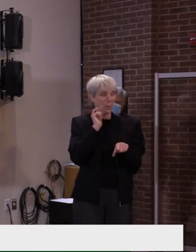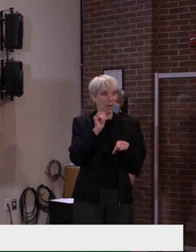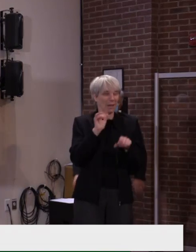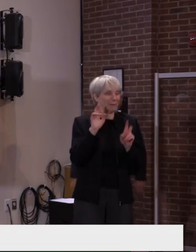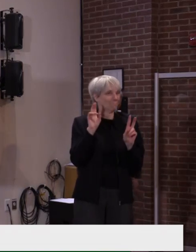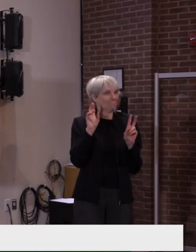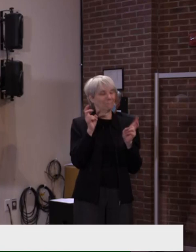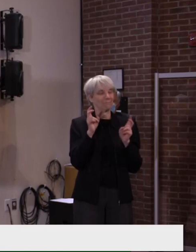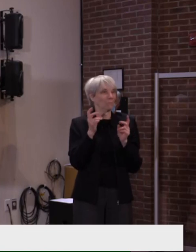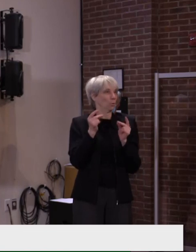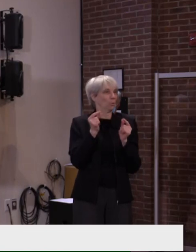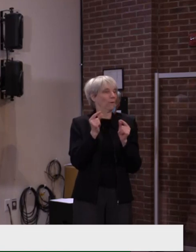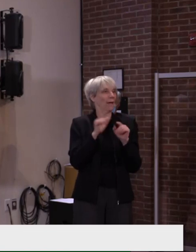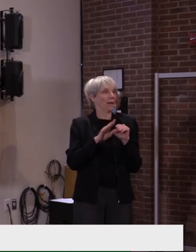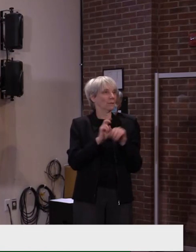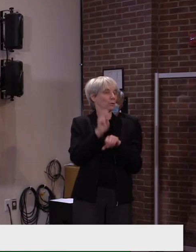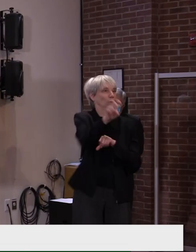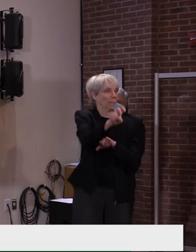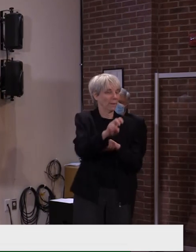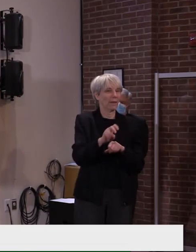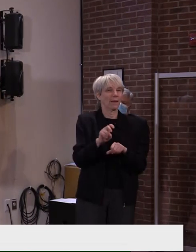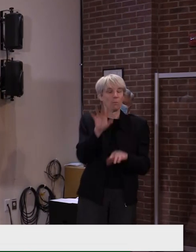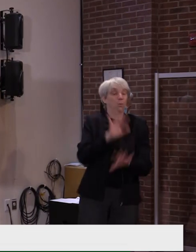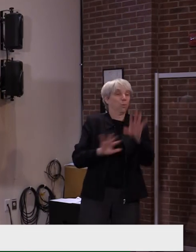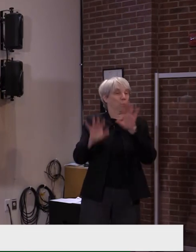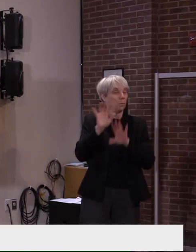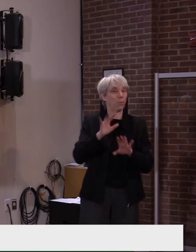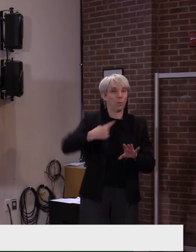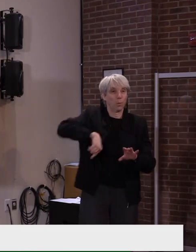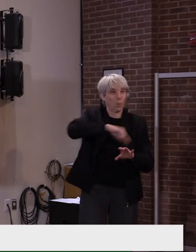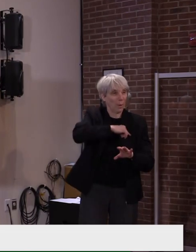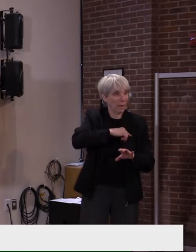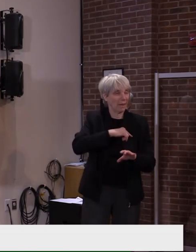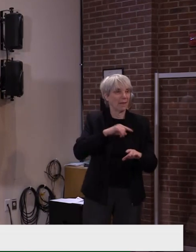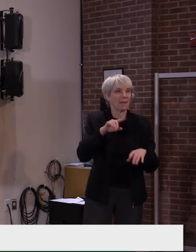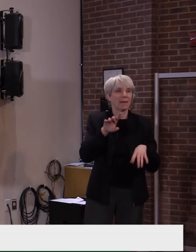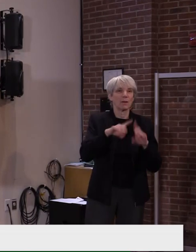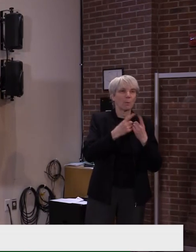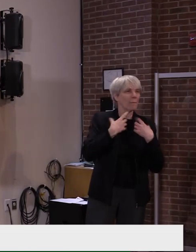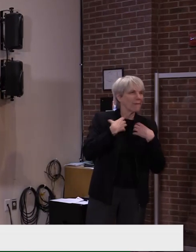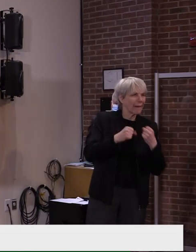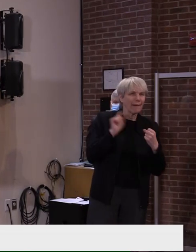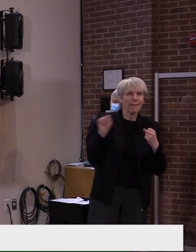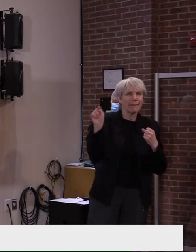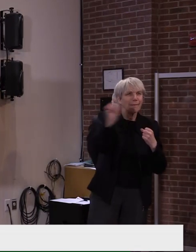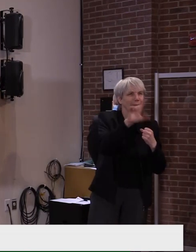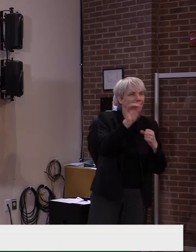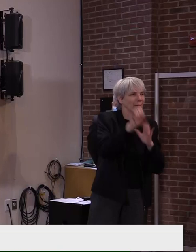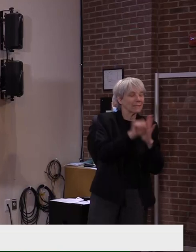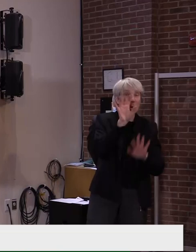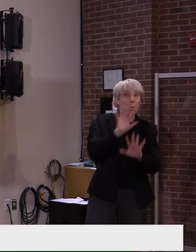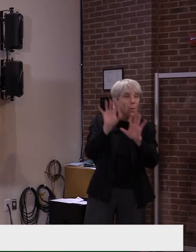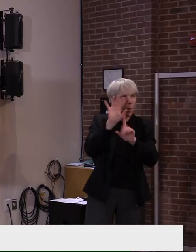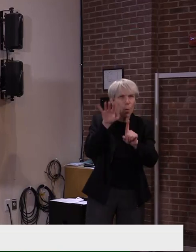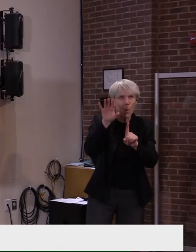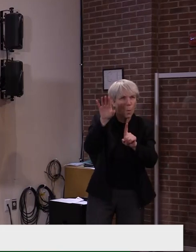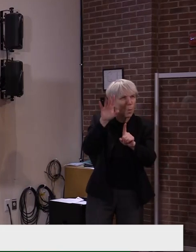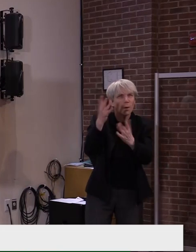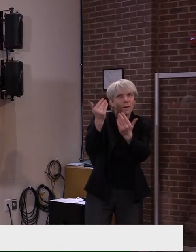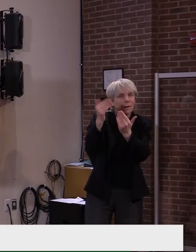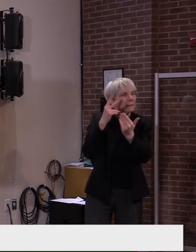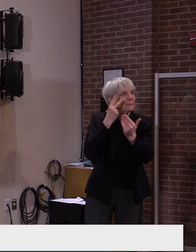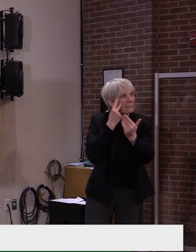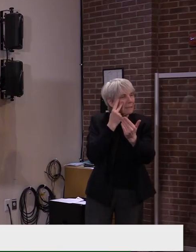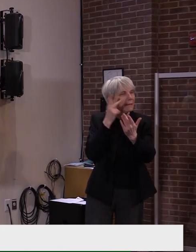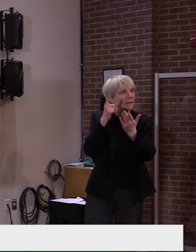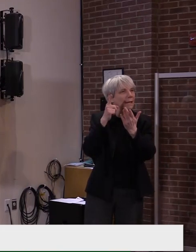whole public health establishment has to really get a little more of the scientific evidence behind what they did, which they haven't shared